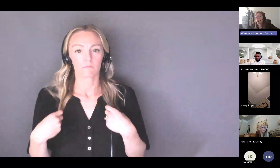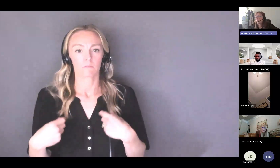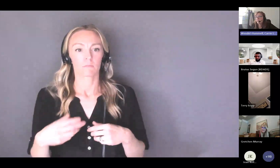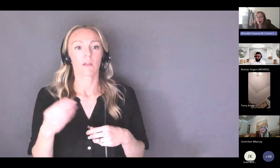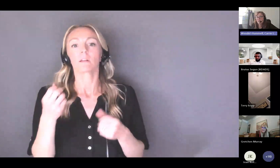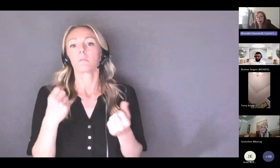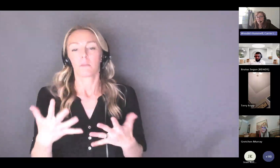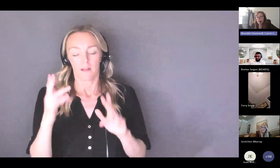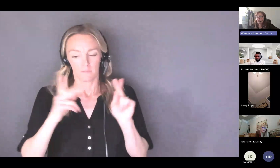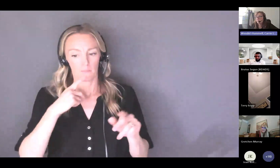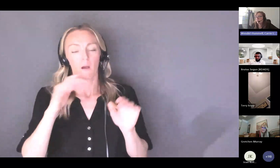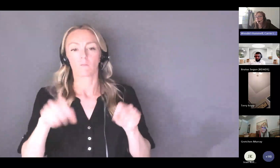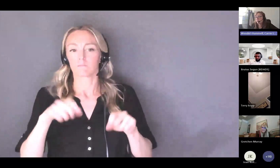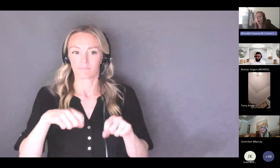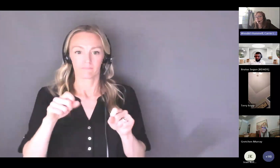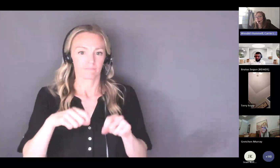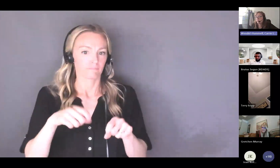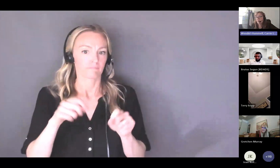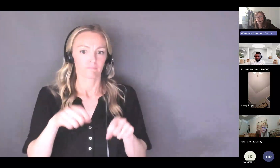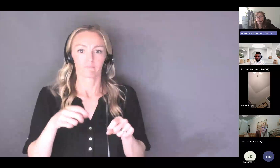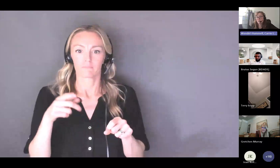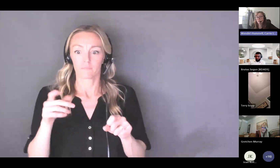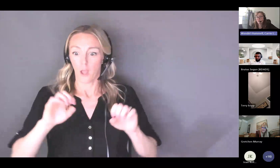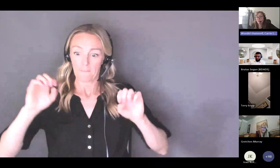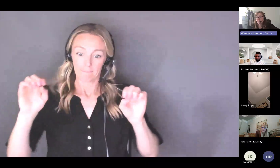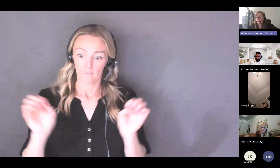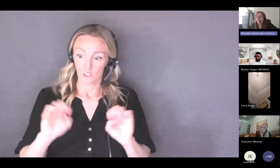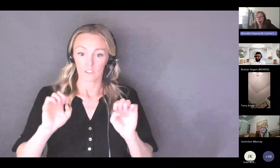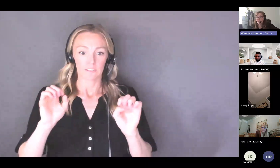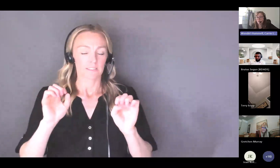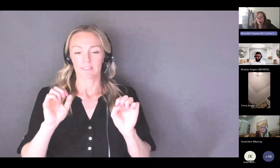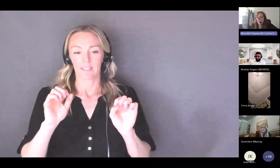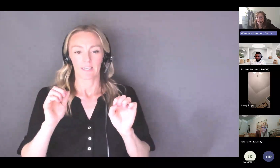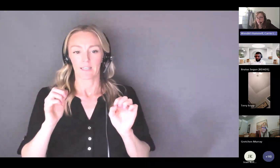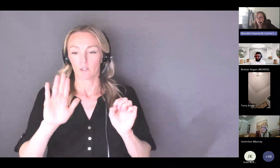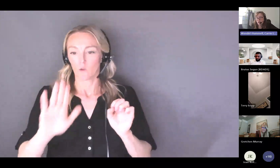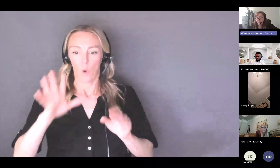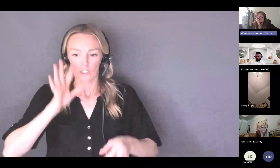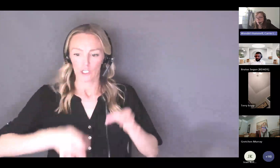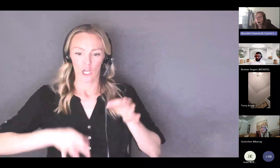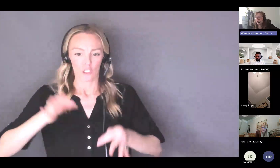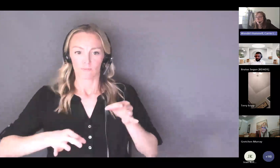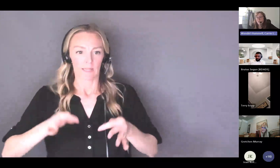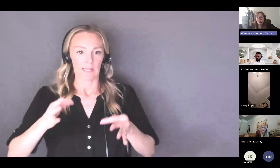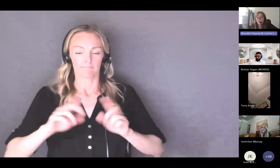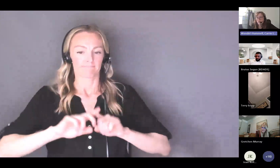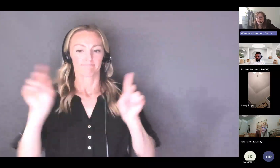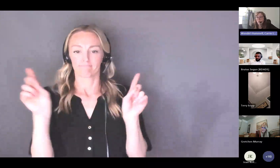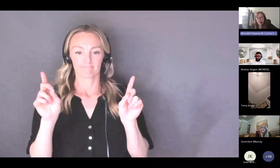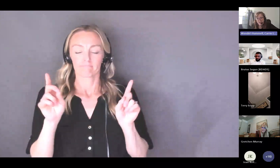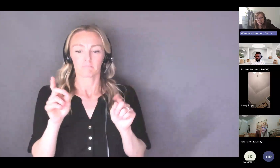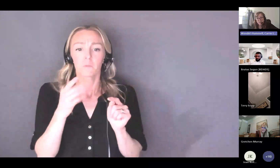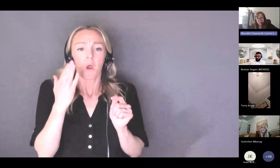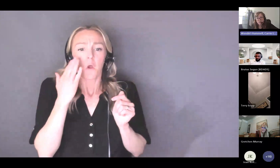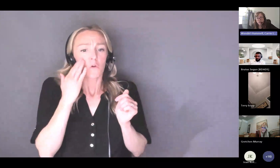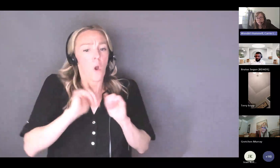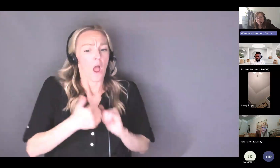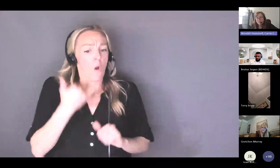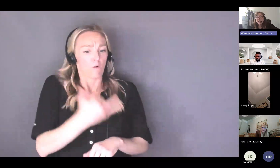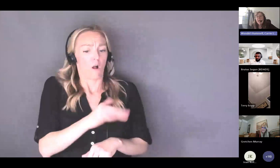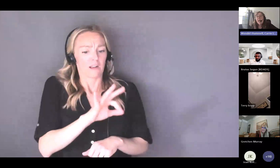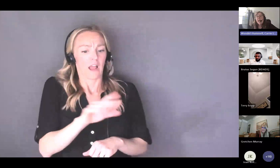of, oh yeah, like judgment in emergency situations. It's one thing to be told, this is how you call 911. It's another thing to recognize there's